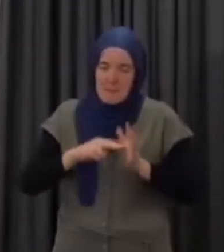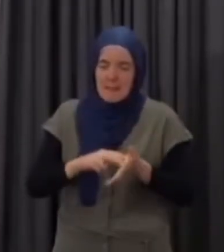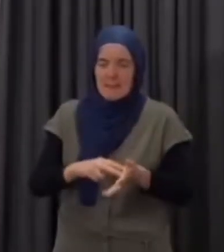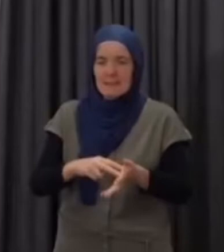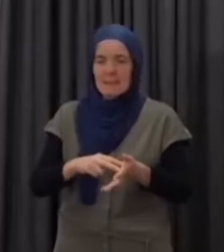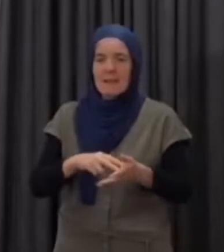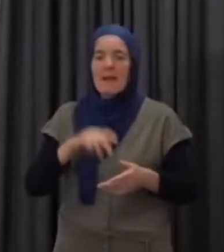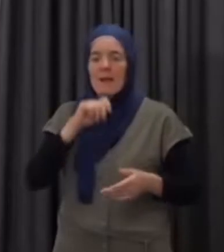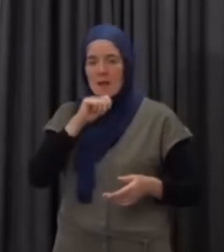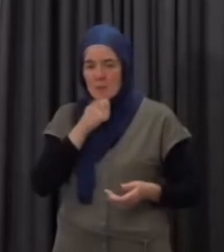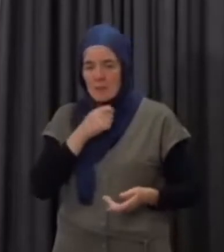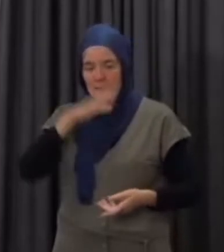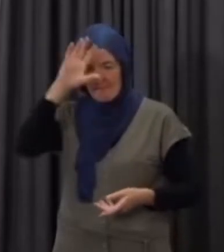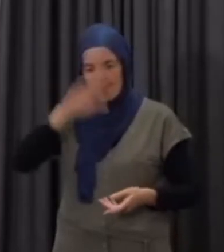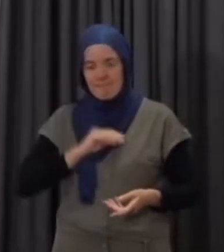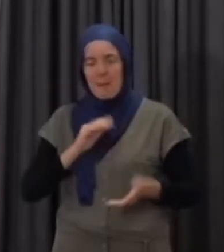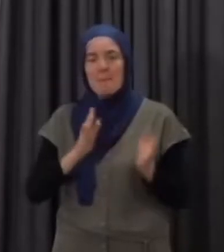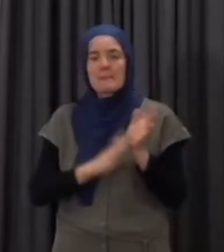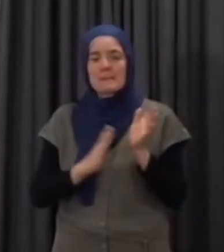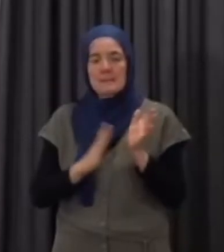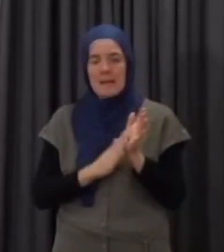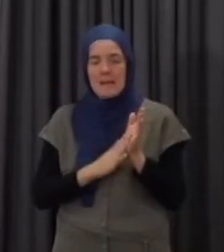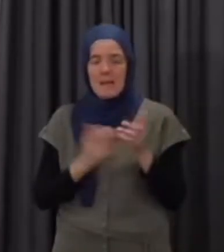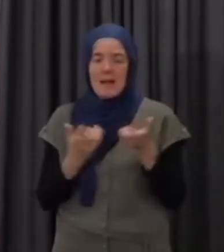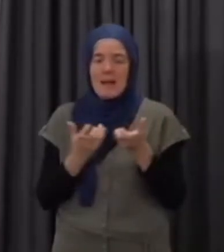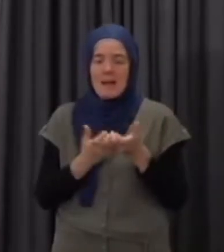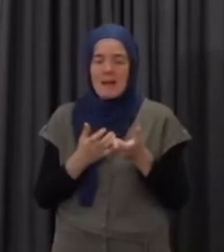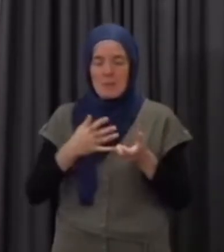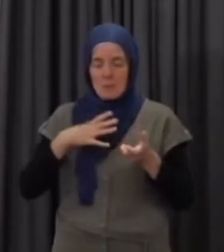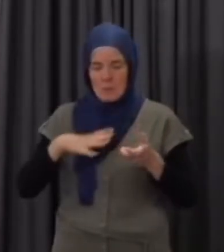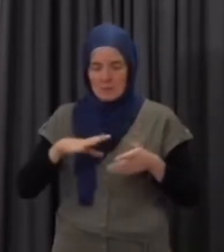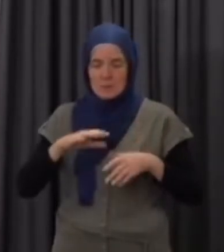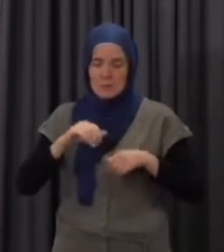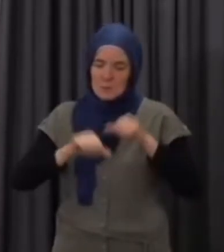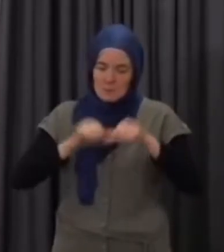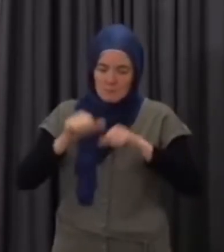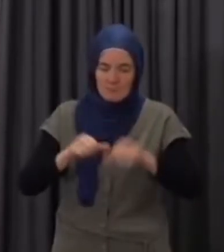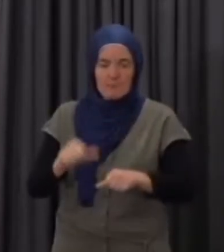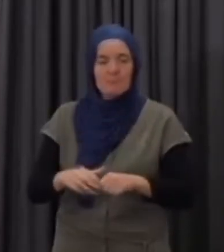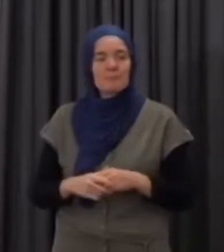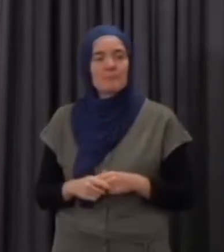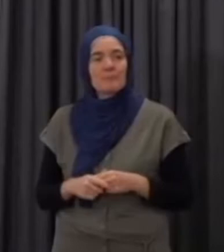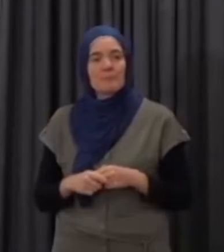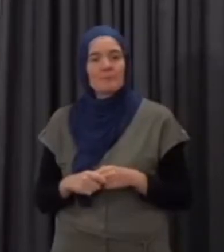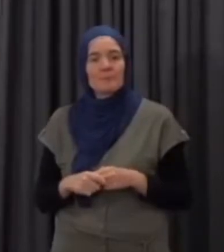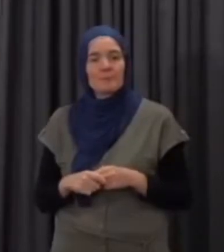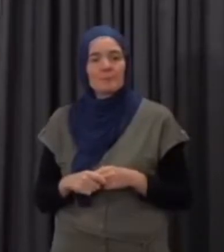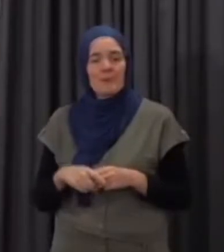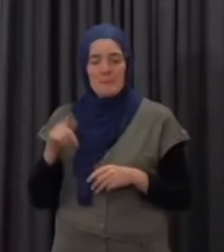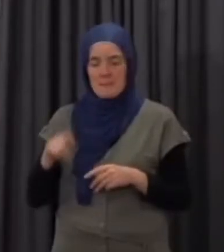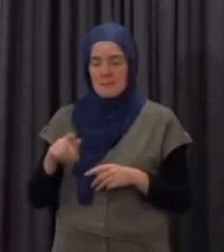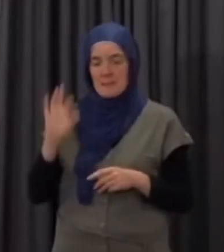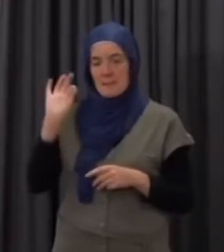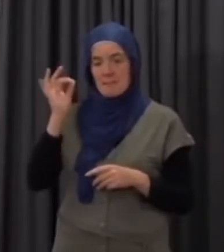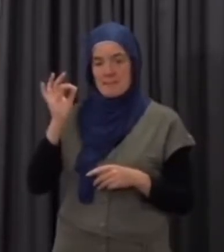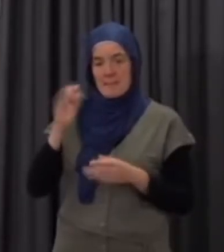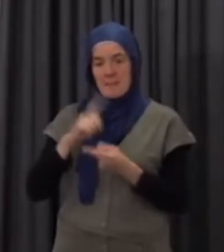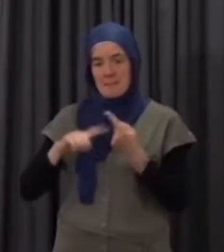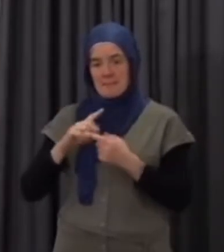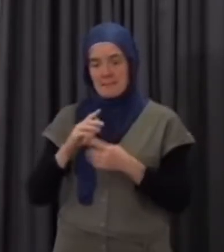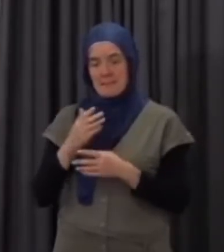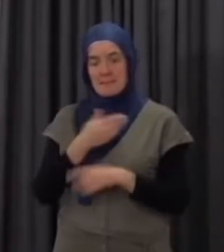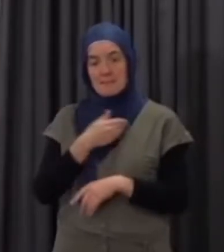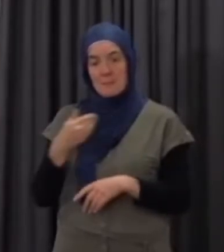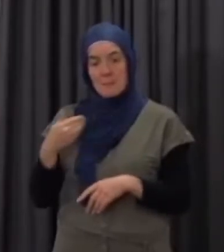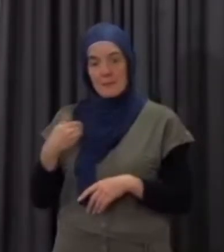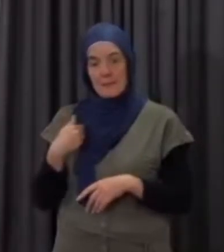that a lot of that is actually about our health boards cooperating with each other at this stage. But in terms of the feedback from the committee session this morning, I would share some of the